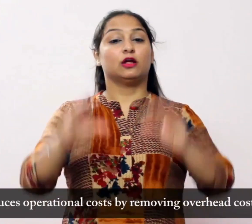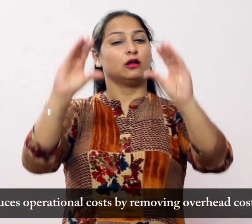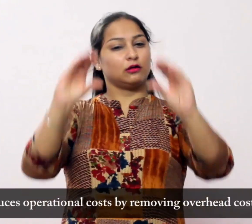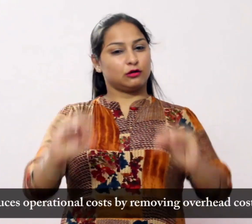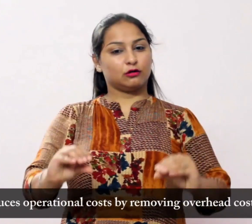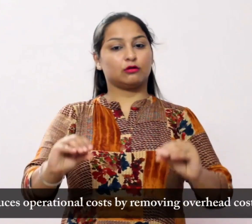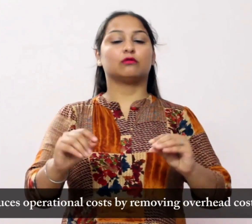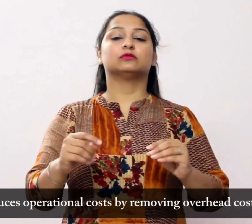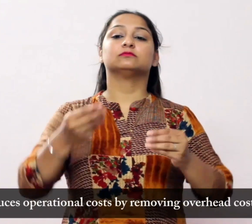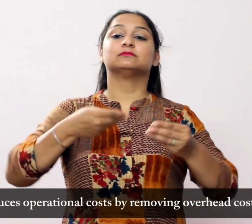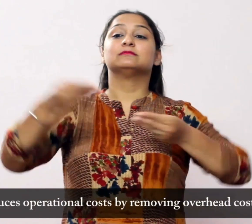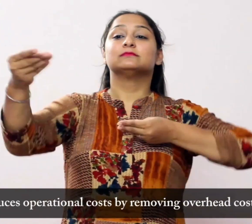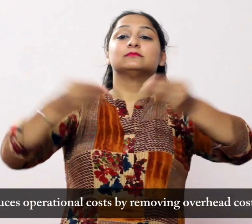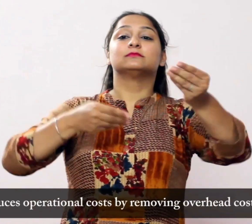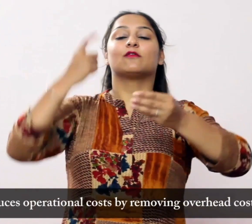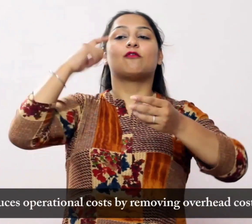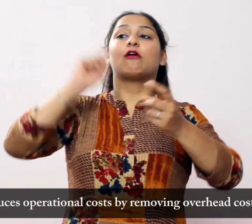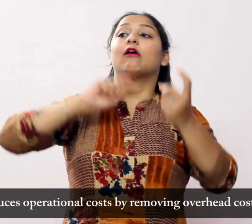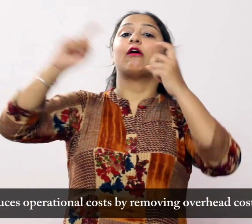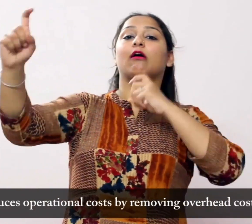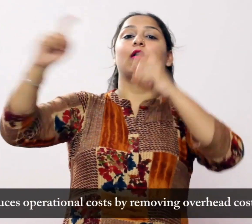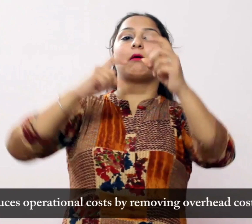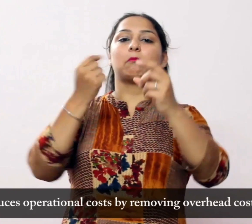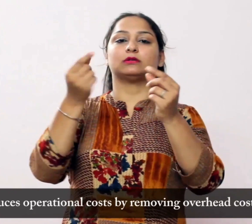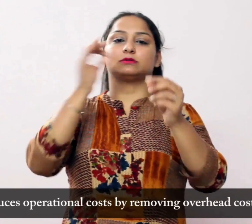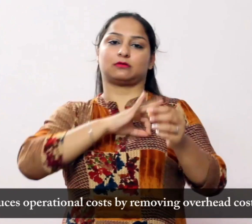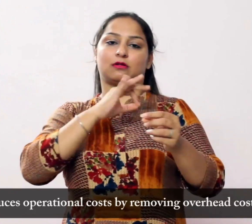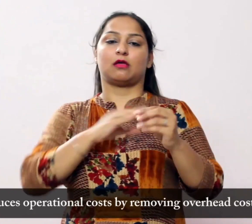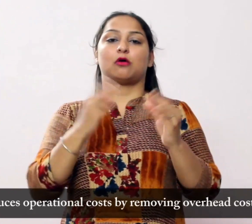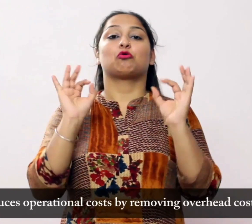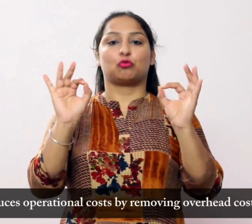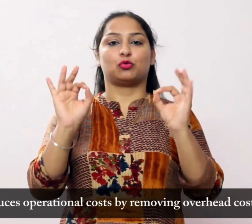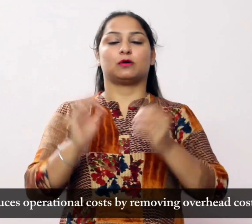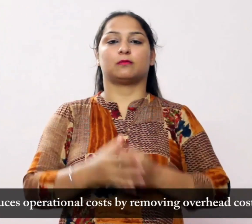reduces operational cost by removing overhead cost,